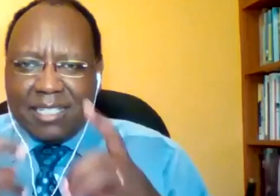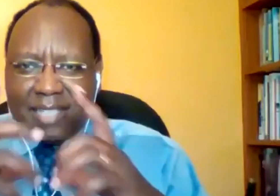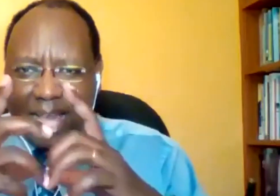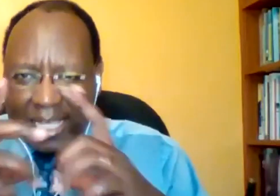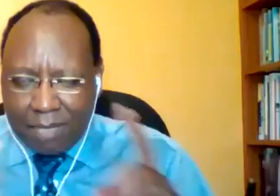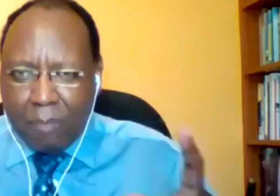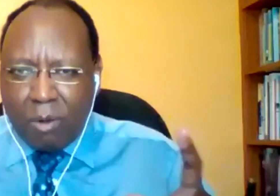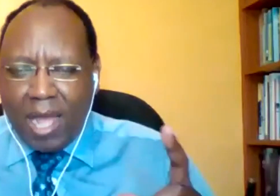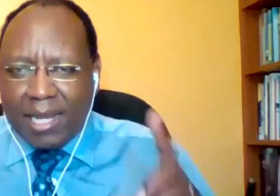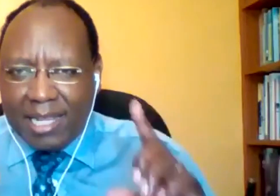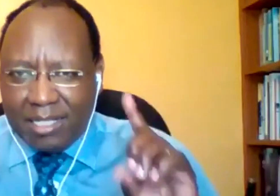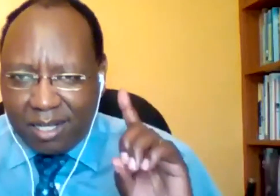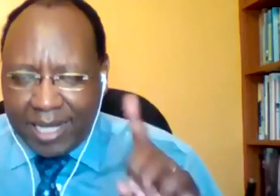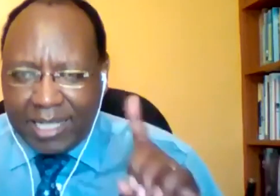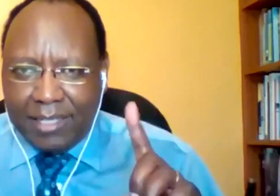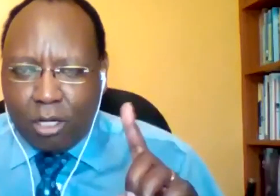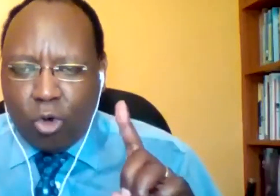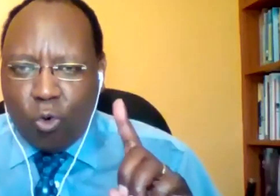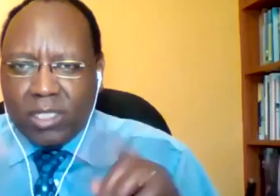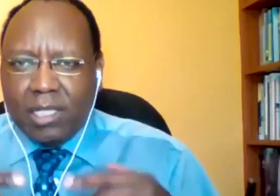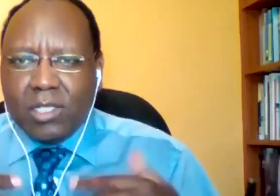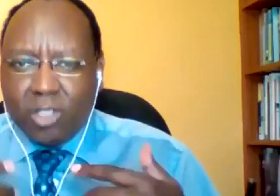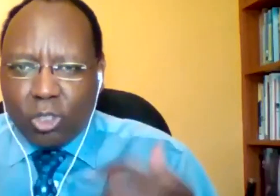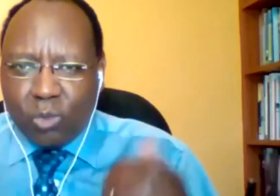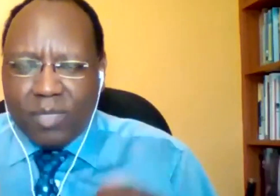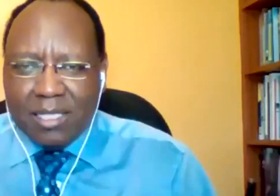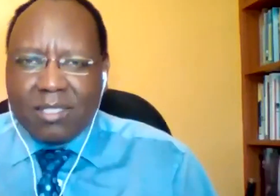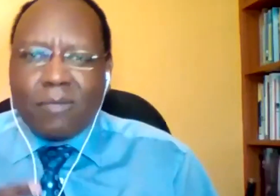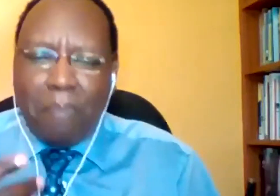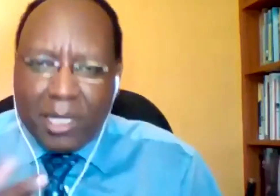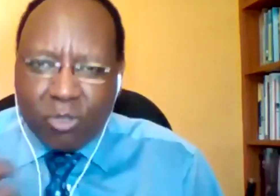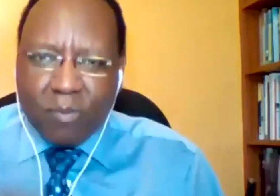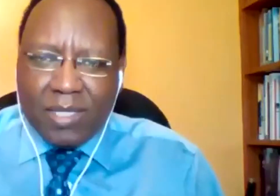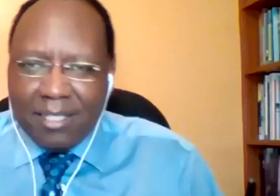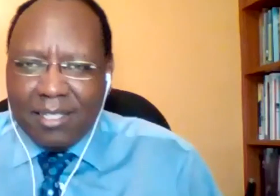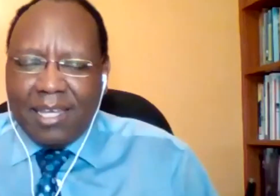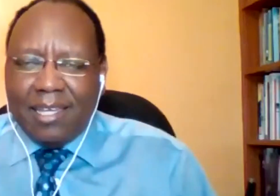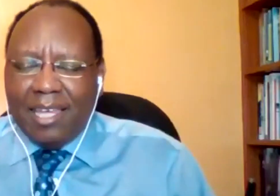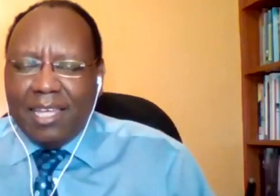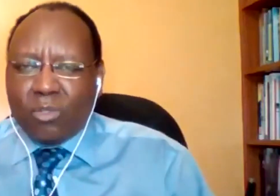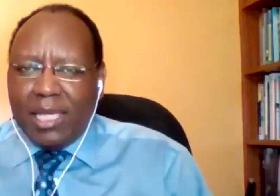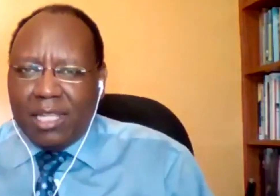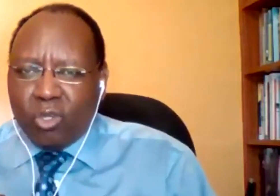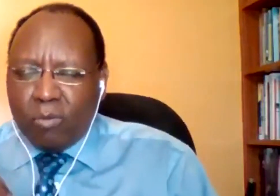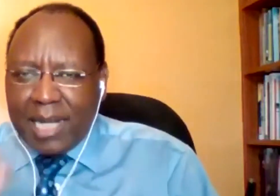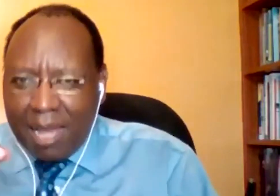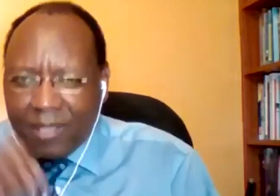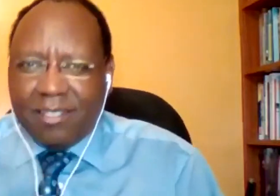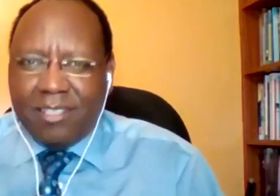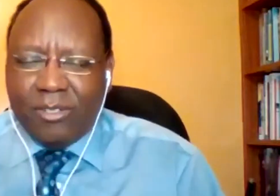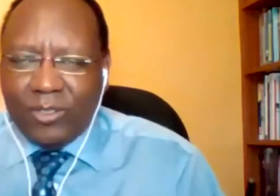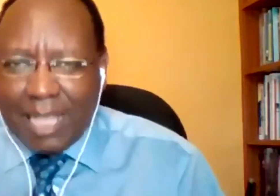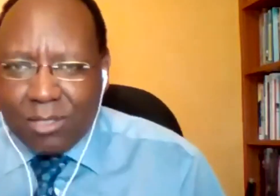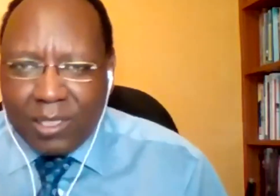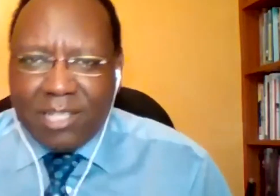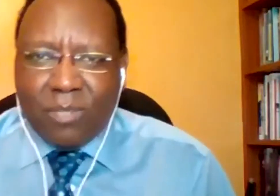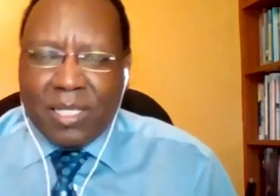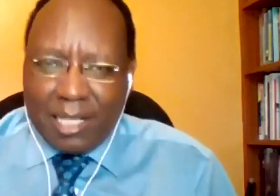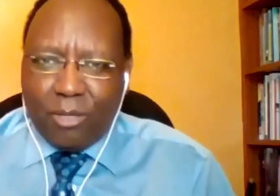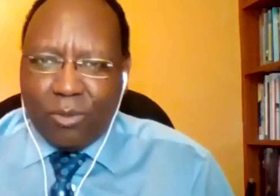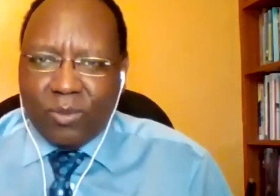apart from a desire to serve people, struggling to find my path and piecing a few things